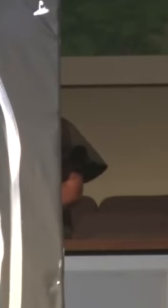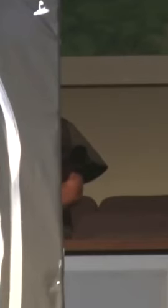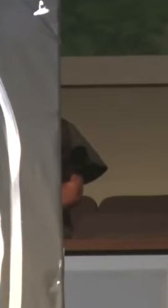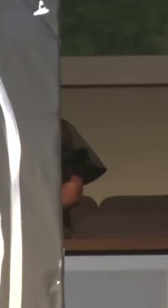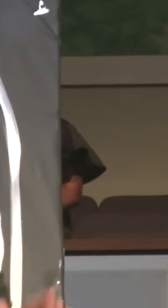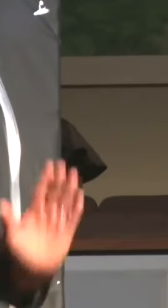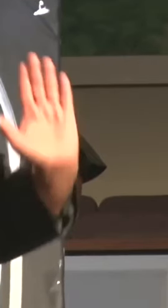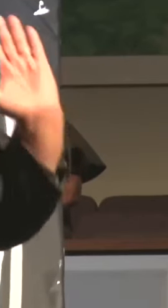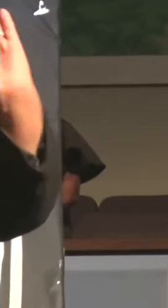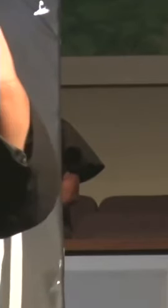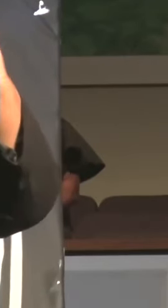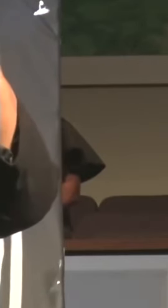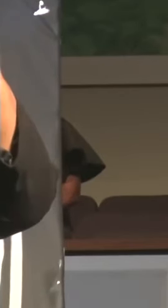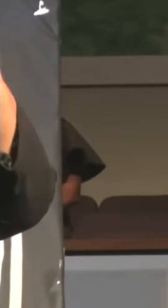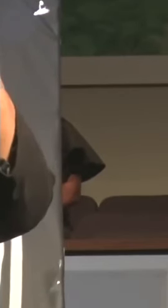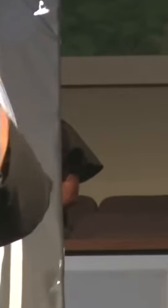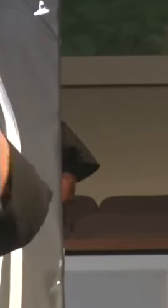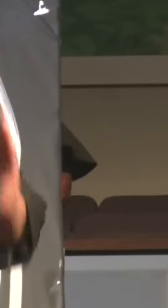satisfy